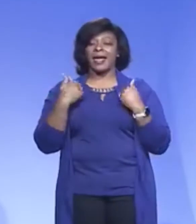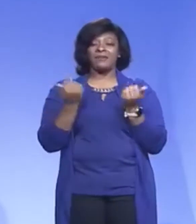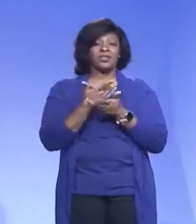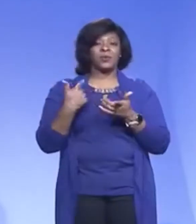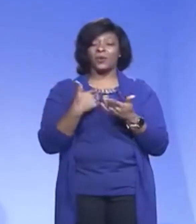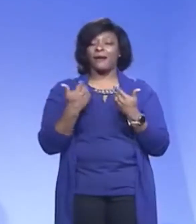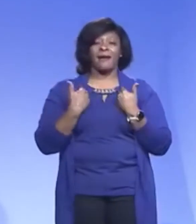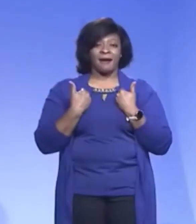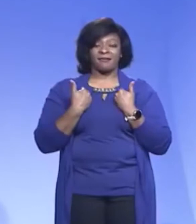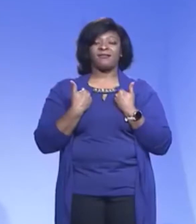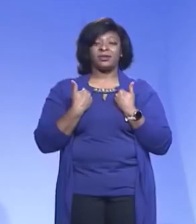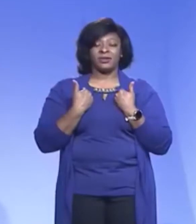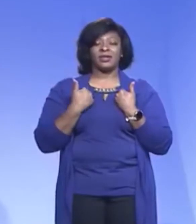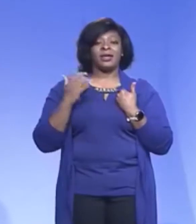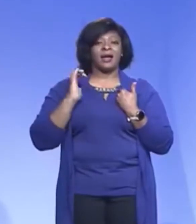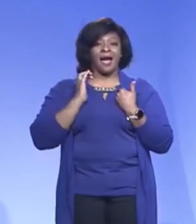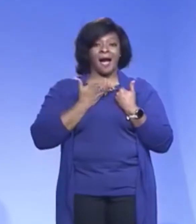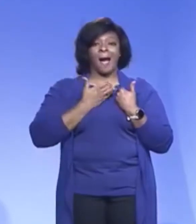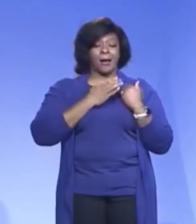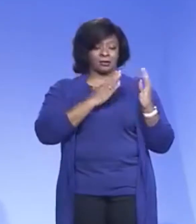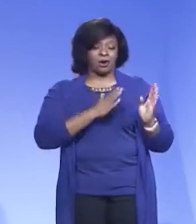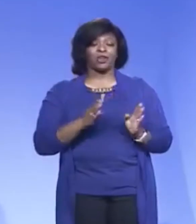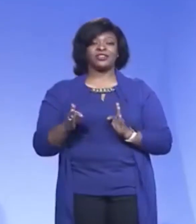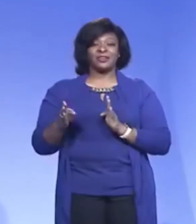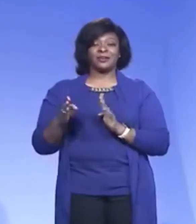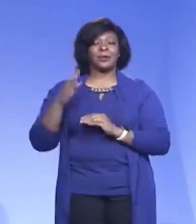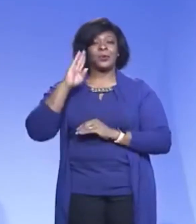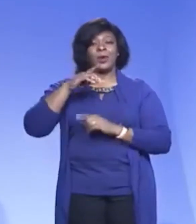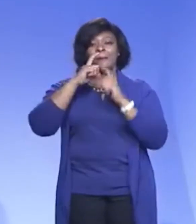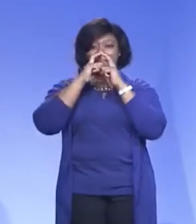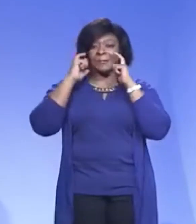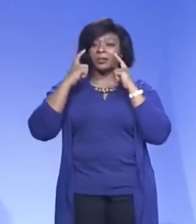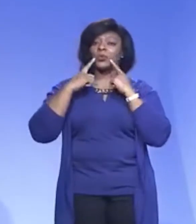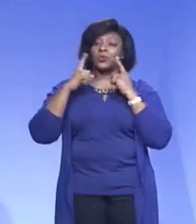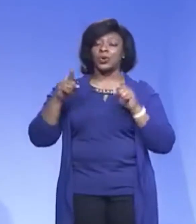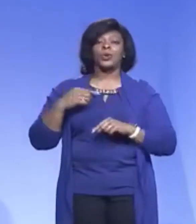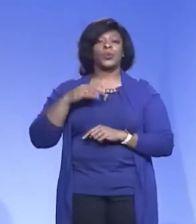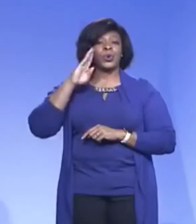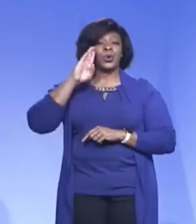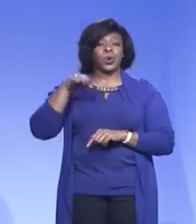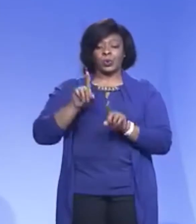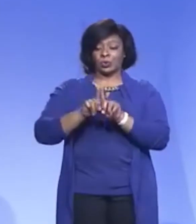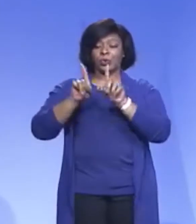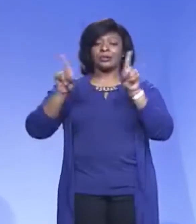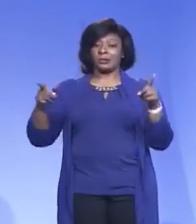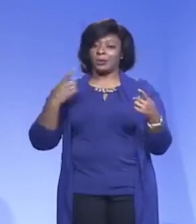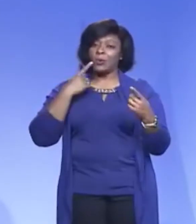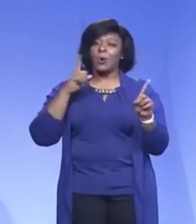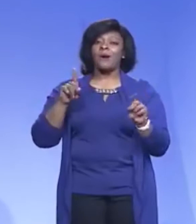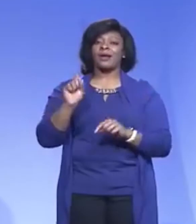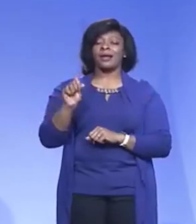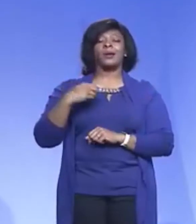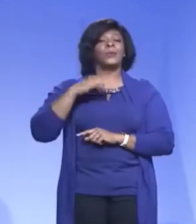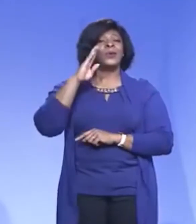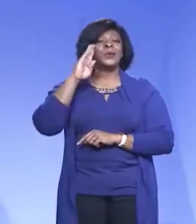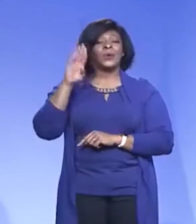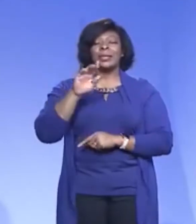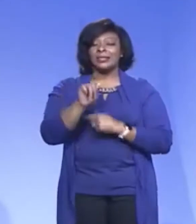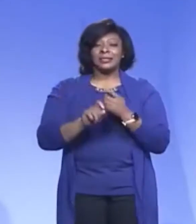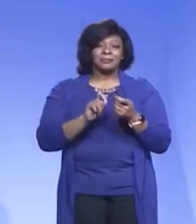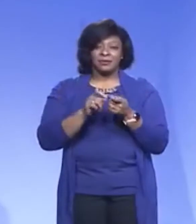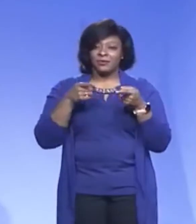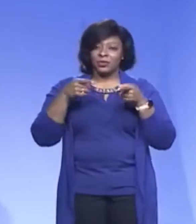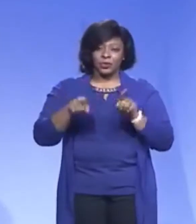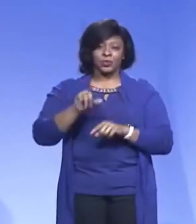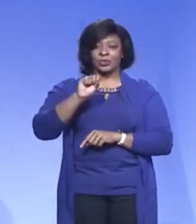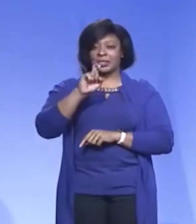have in our arsenal. We know that masking works. We know that social distancing works. We know specifically here in